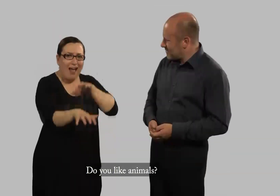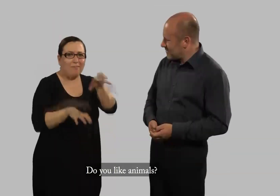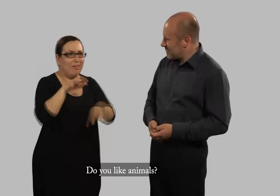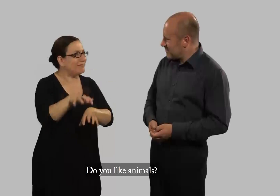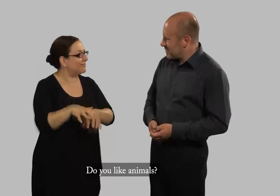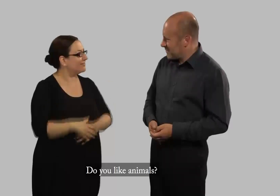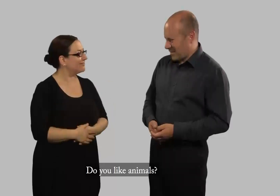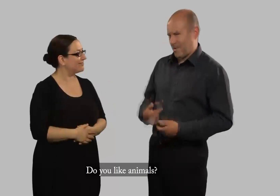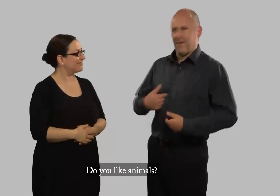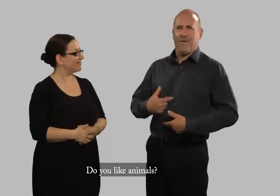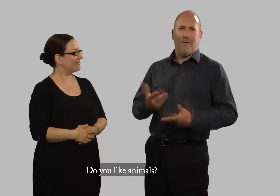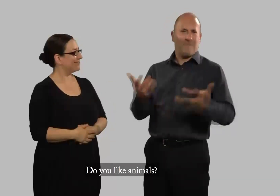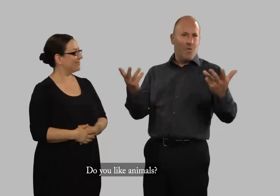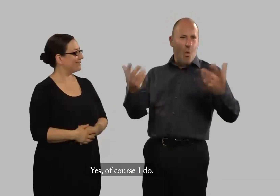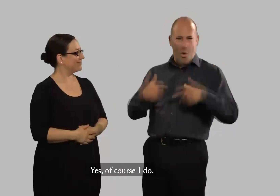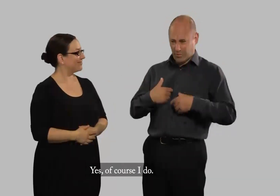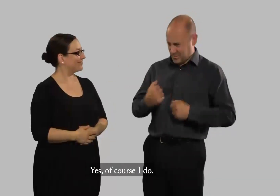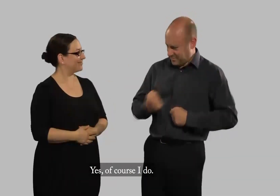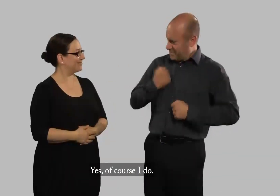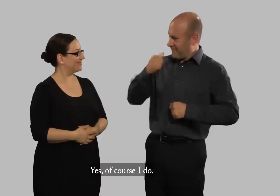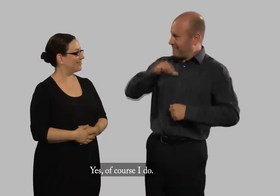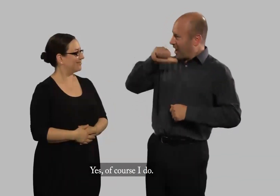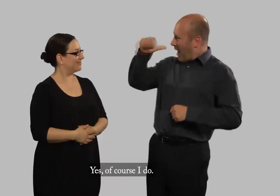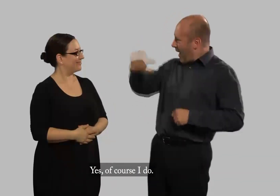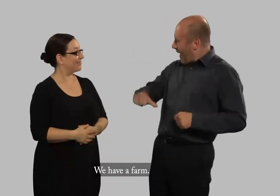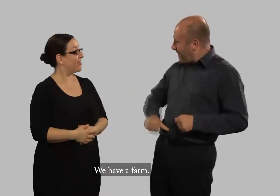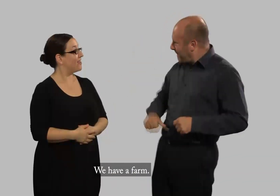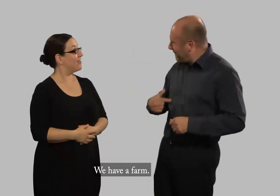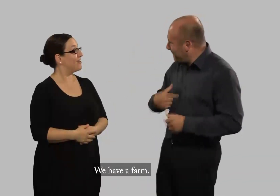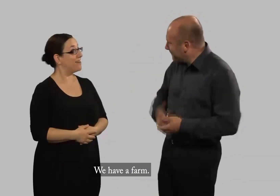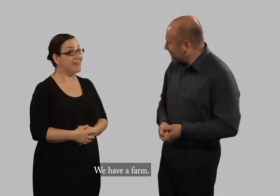Do you like animals? Yes, of course I do. We have a farm.